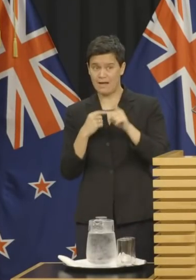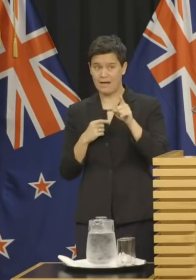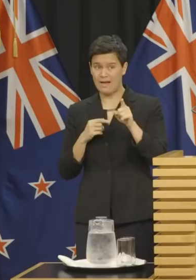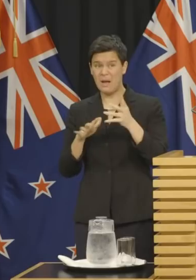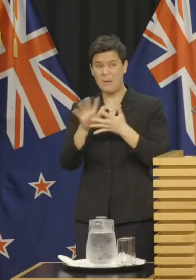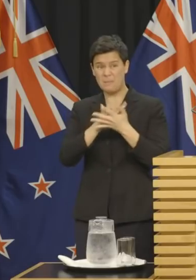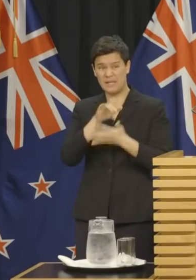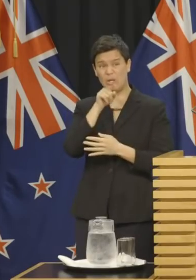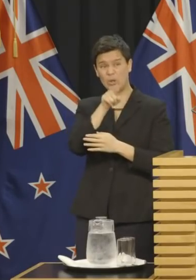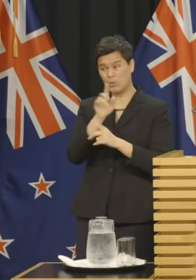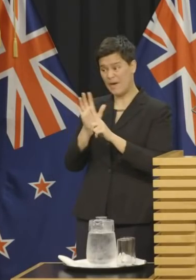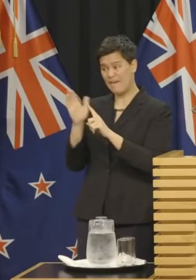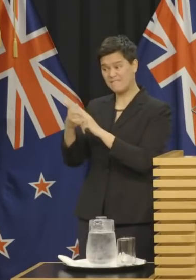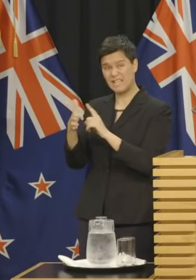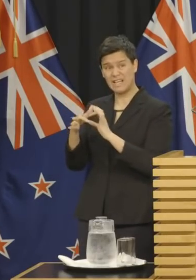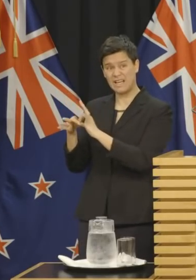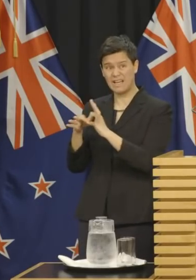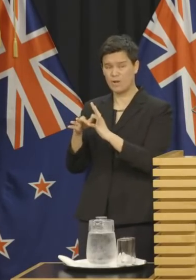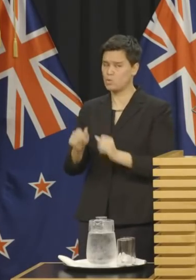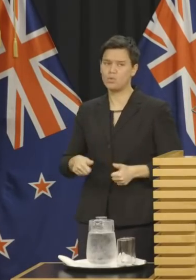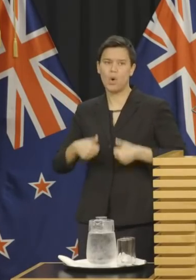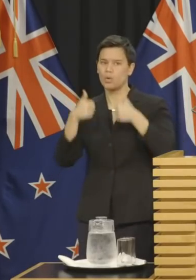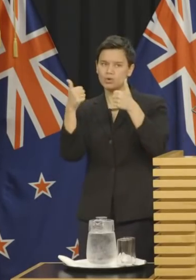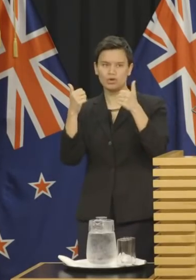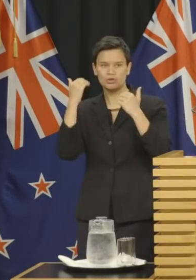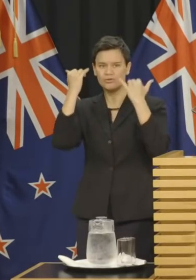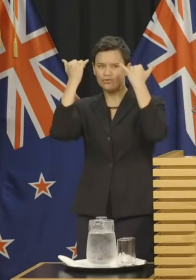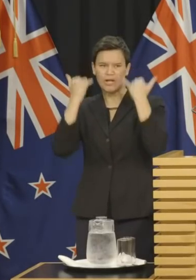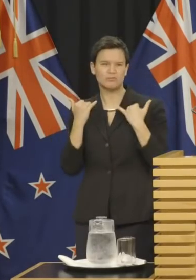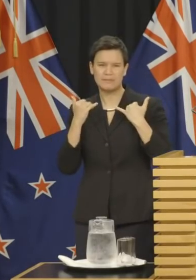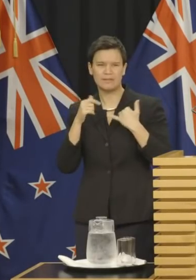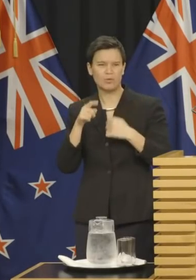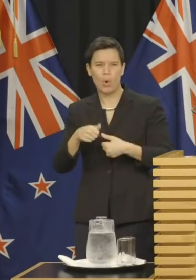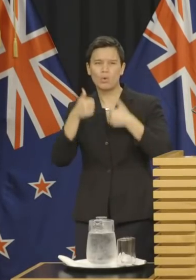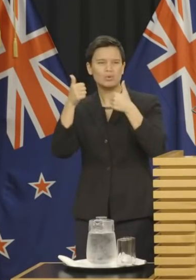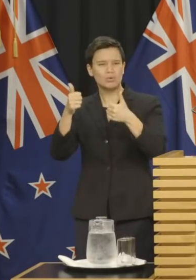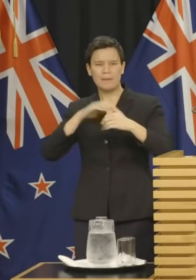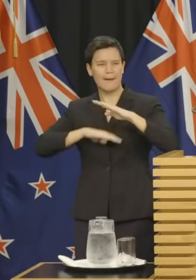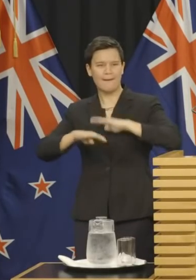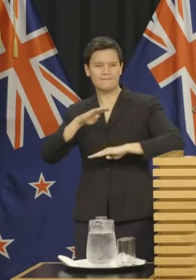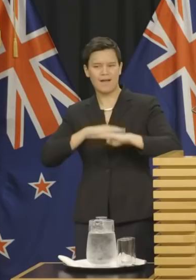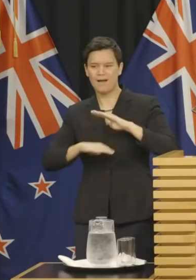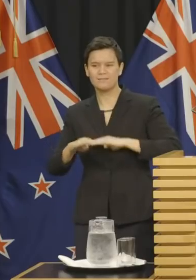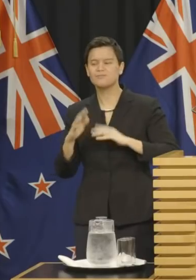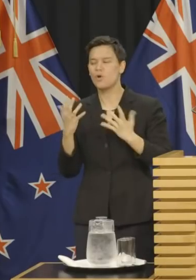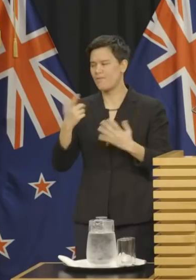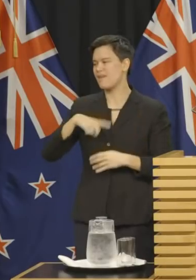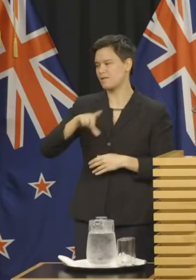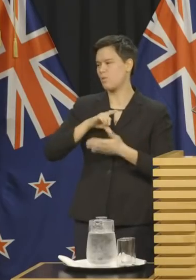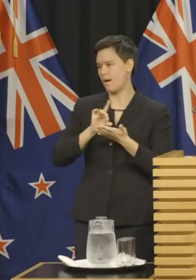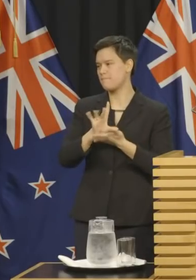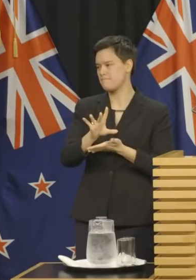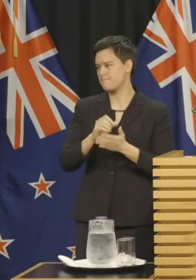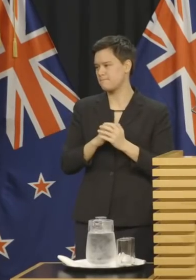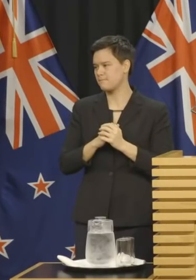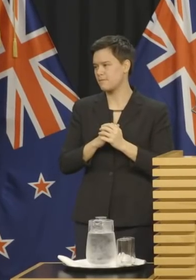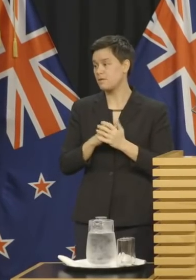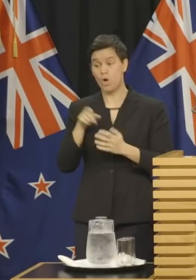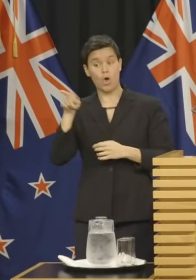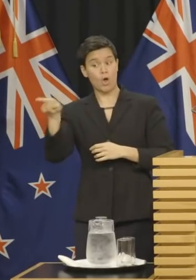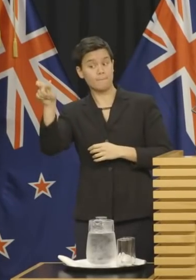of judgment over a long period of time where it's just untenable for this for his status to remain as a minister. What are the allegations that